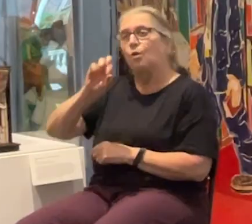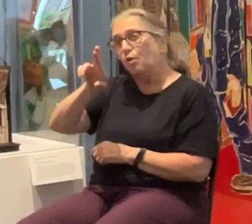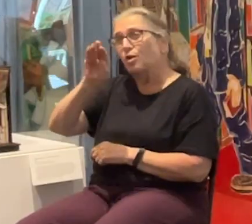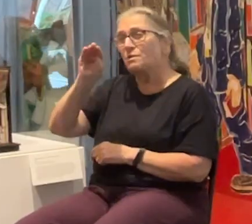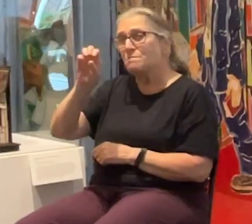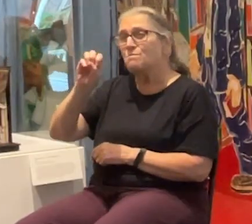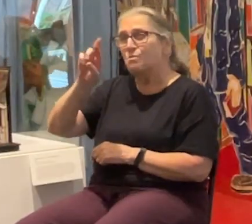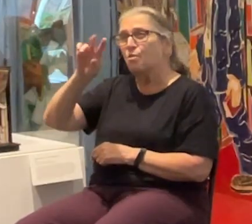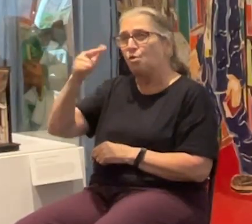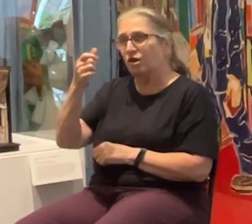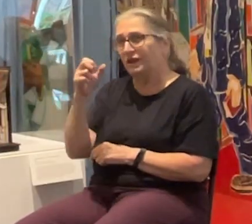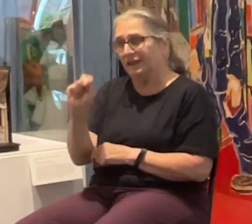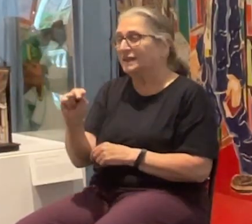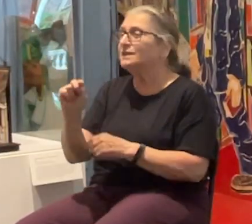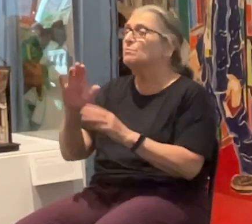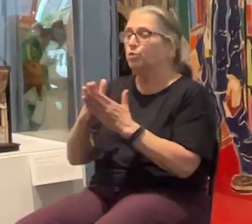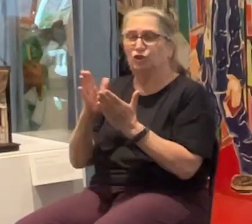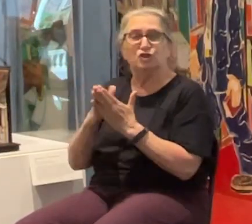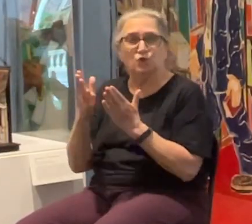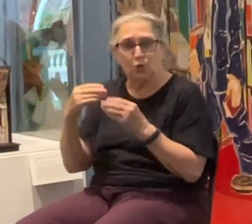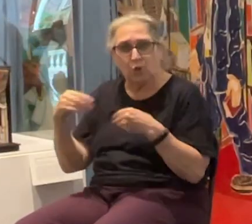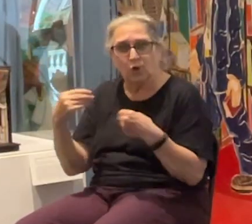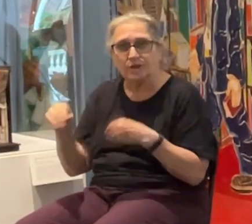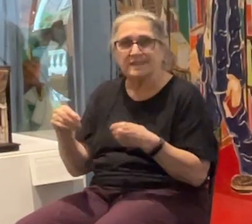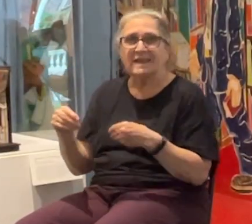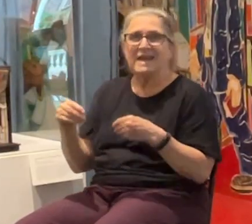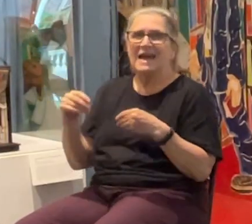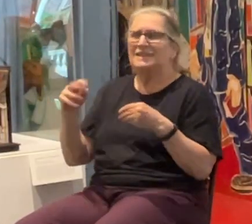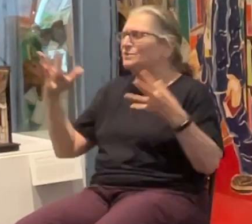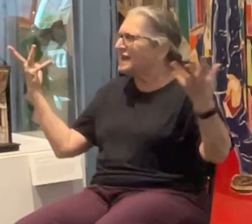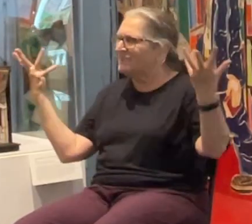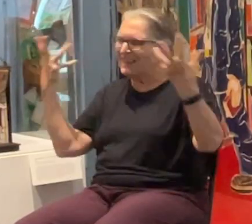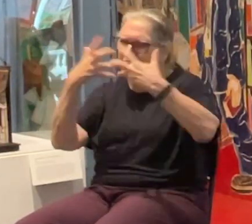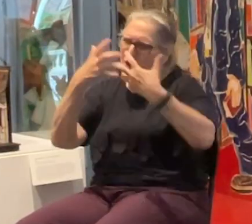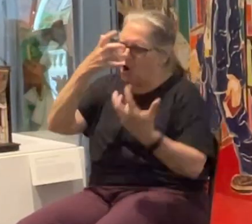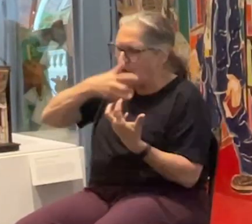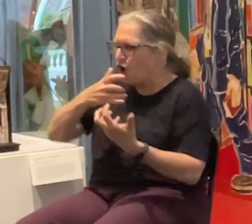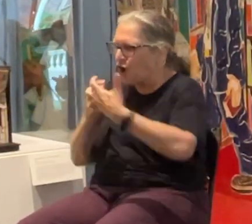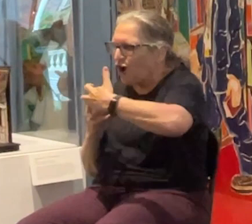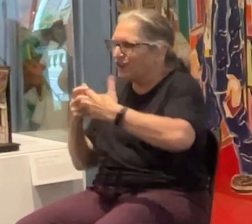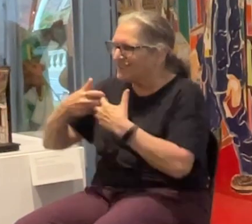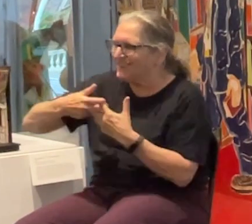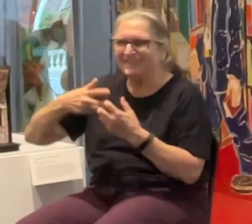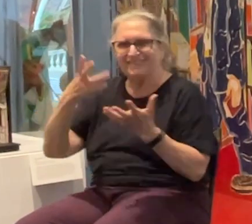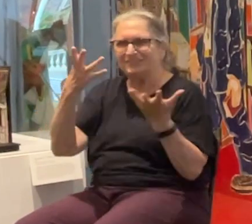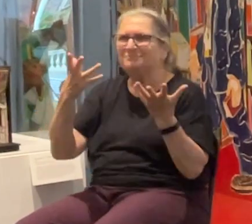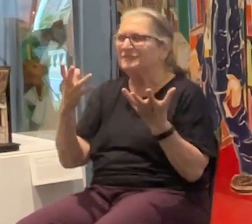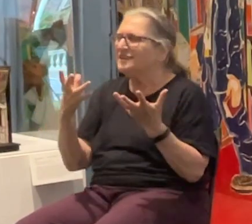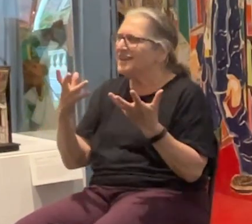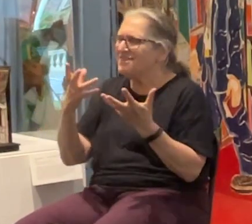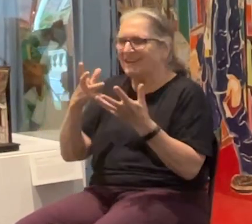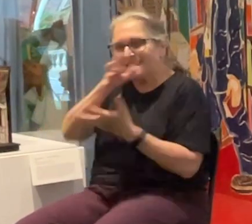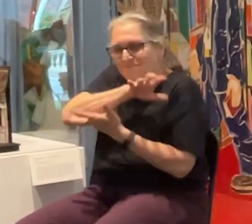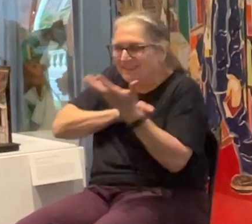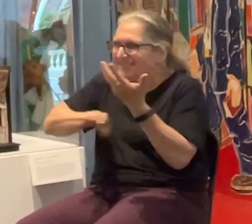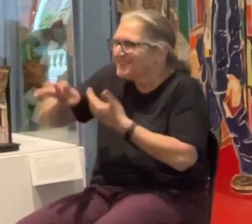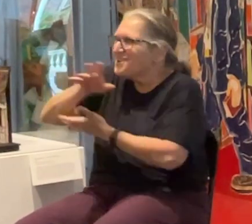is original is that he then kind of shuffles the deck together in a sense, and things get kind of mixed up, and the kind